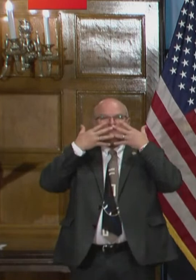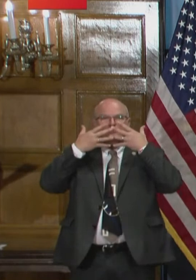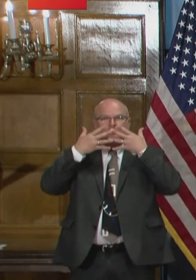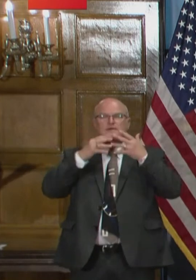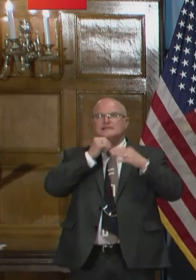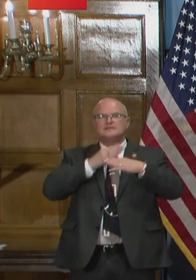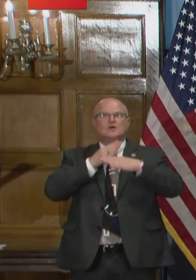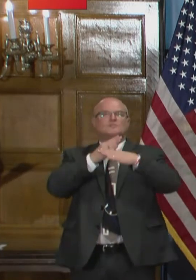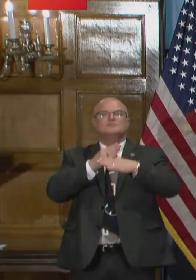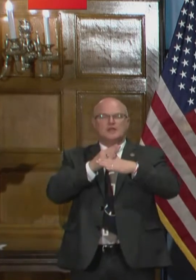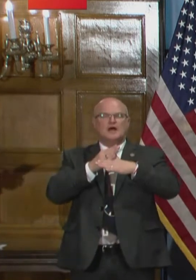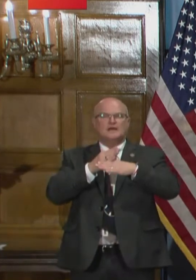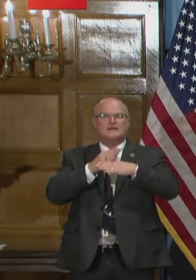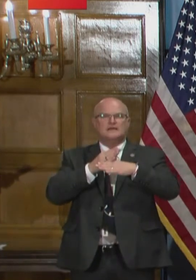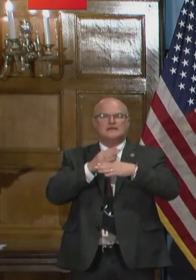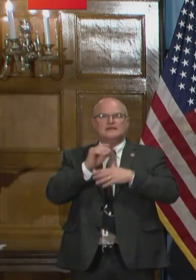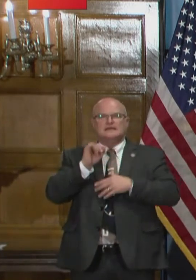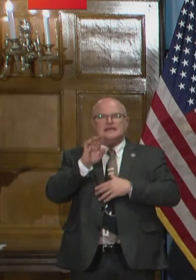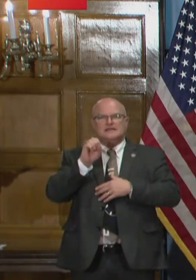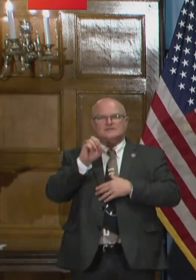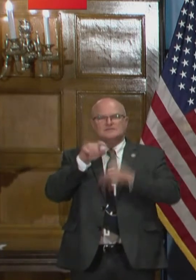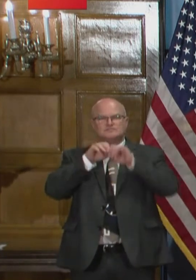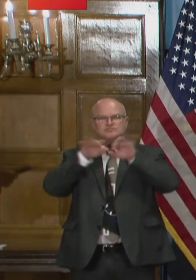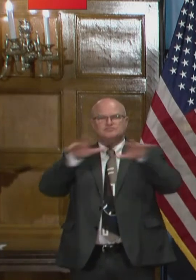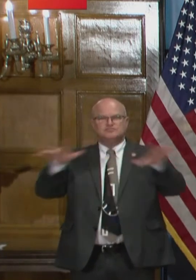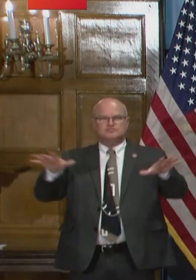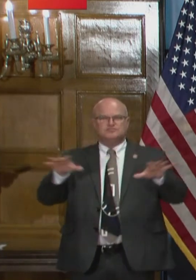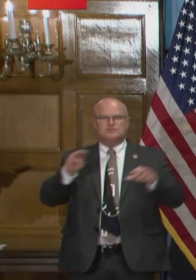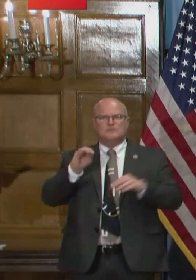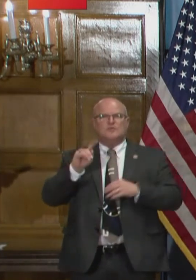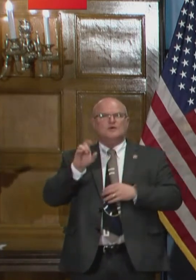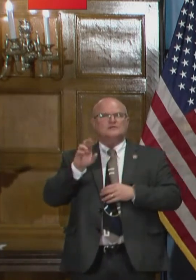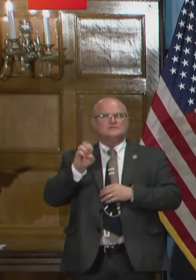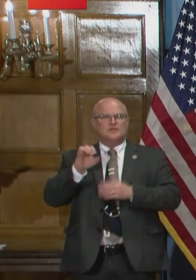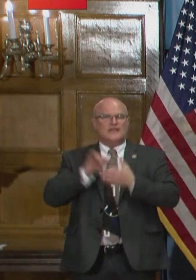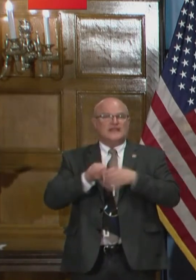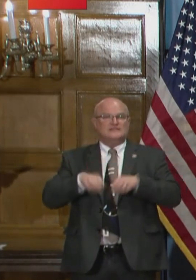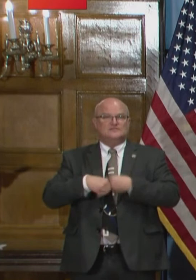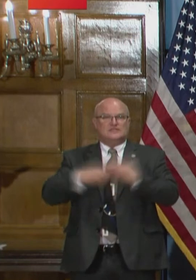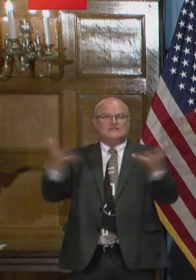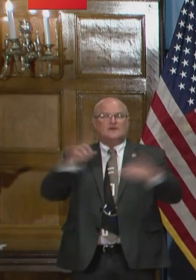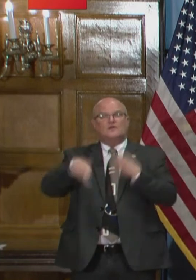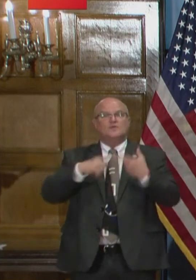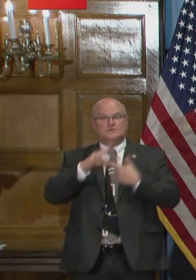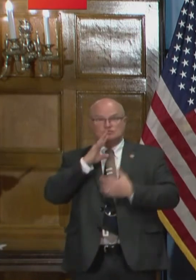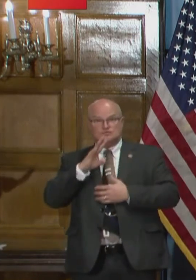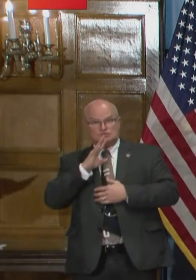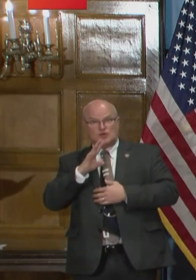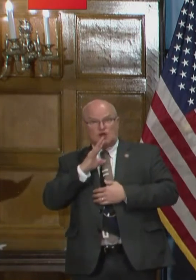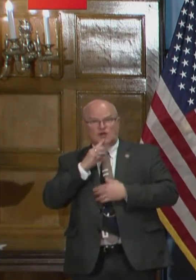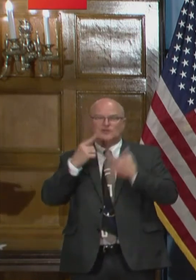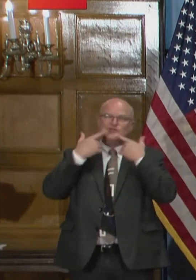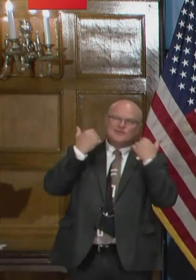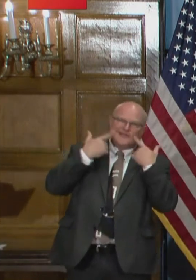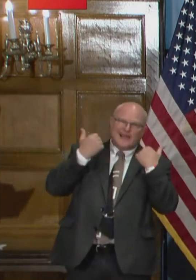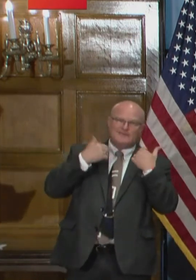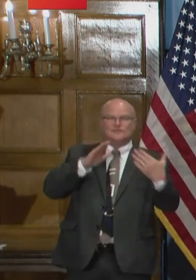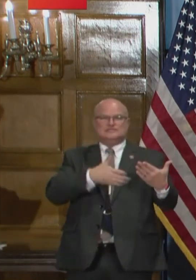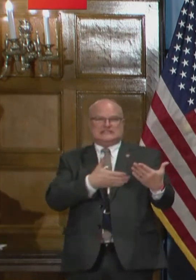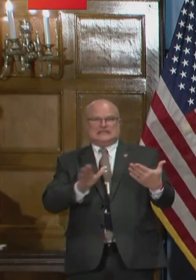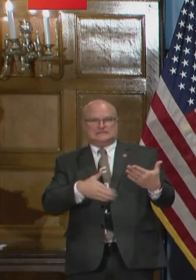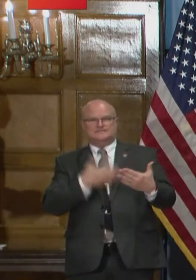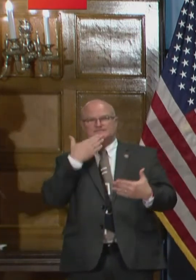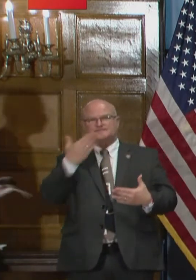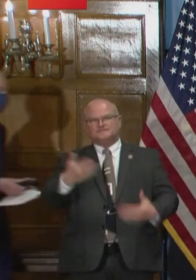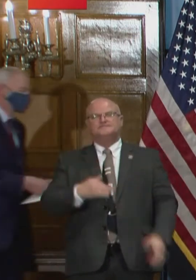don't block the aerosols or the spread of moisture that you give off when you talk or you laugh or you sing.